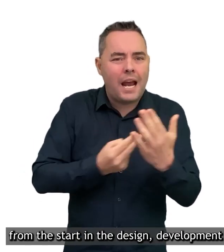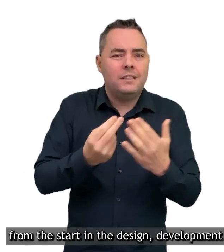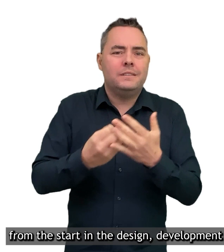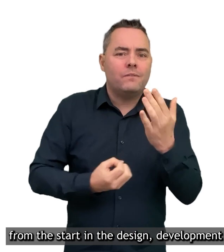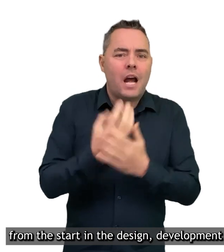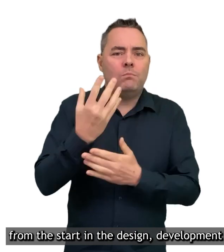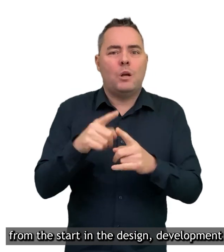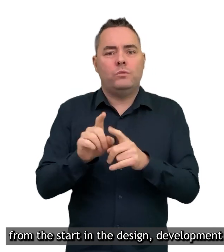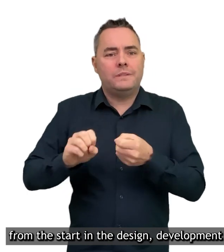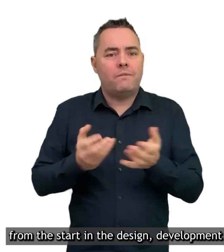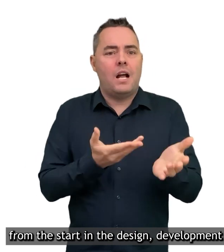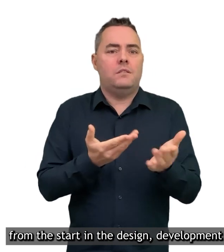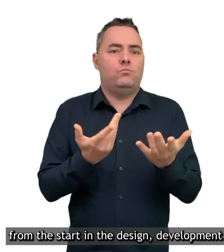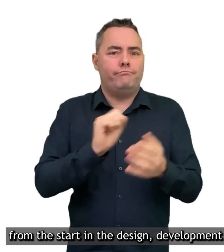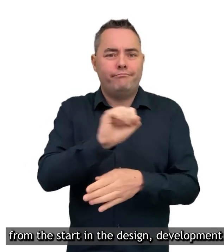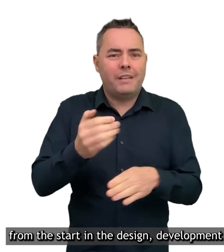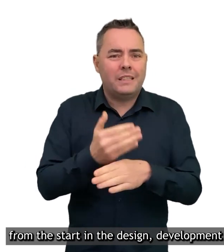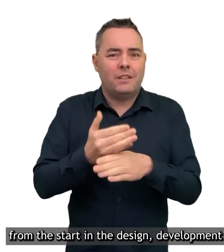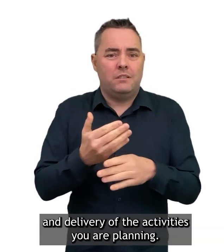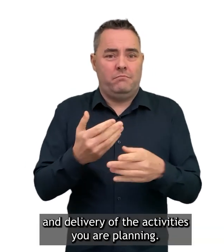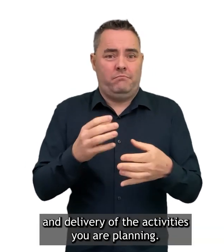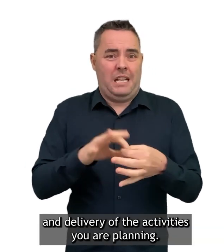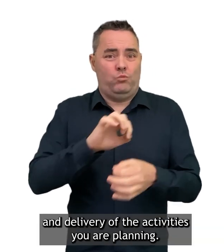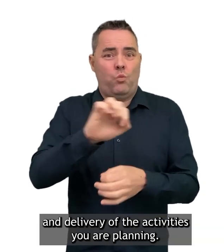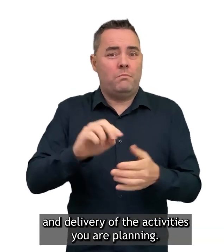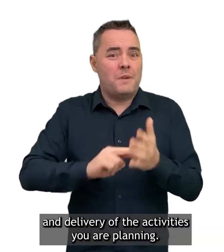the design, development and delivery of the activities you are planning.